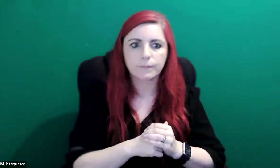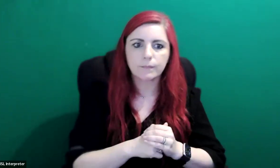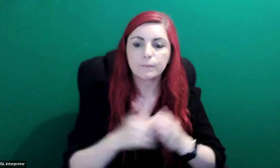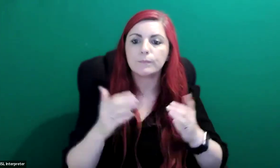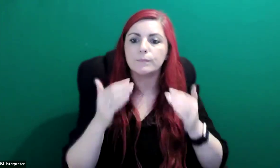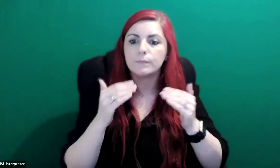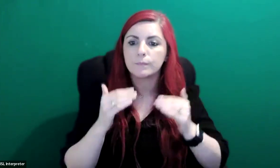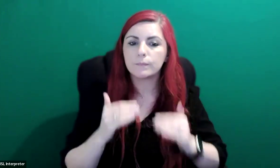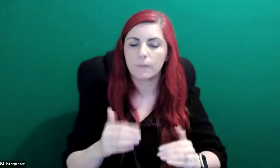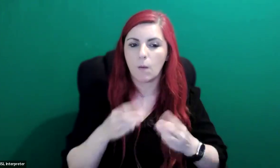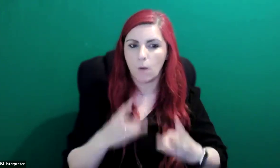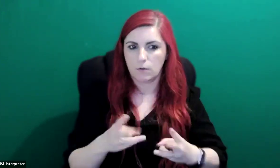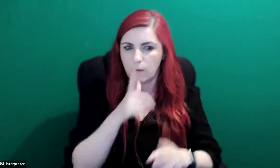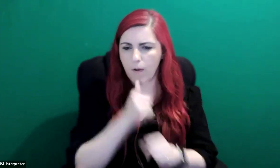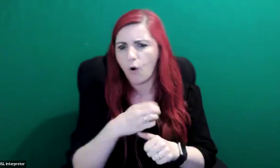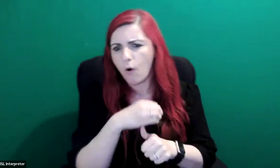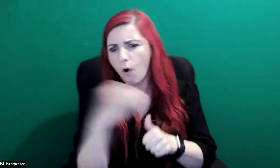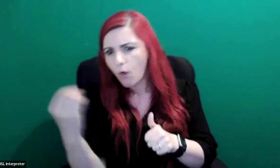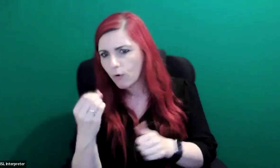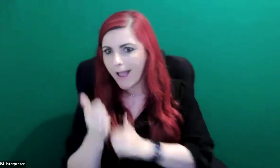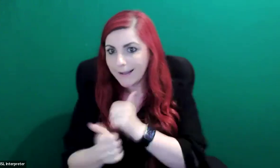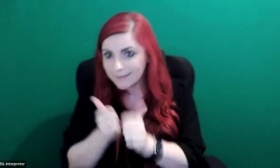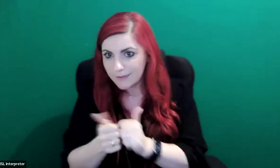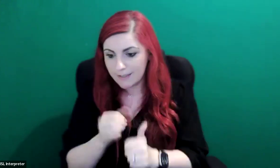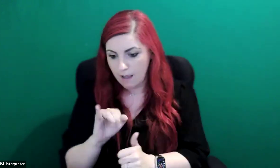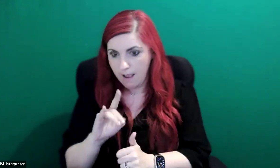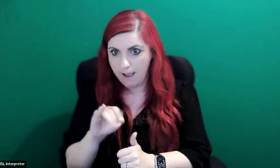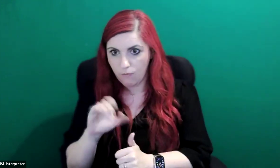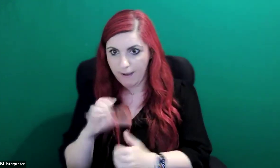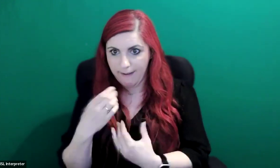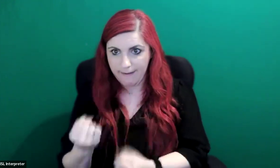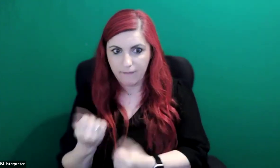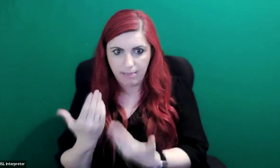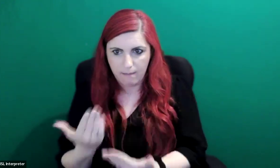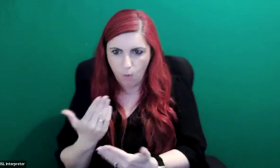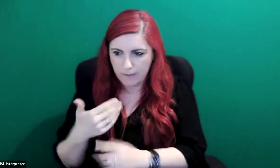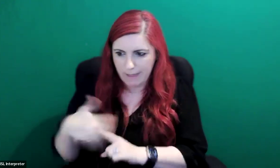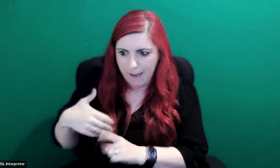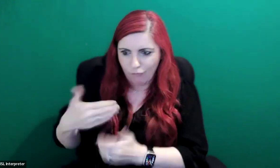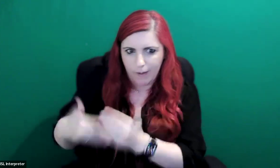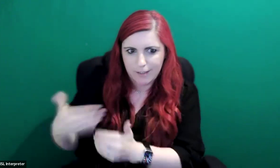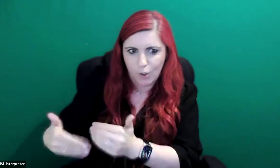And I want to flag as well other supplementary activities that are sort of ongoing in the background for us.